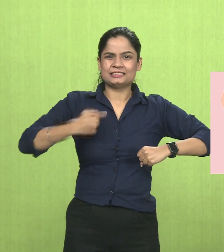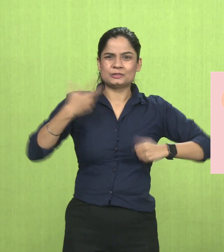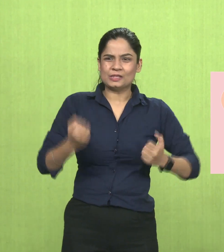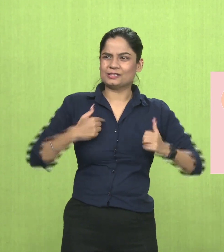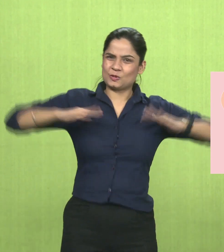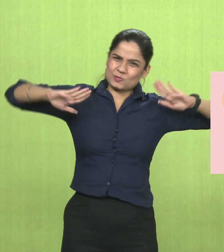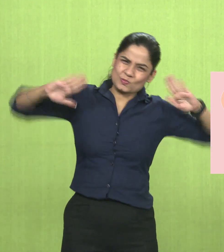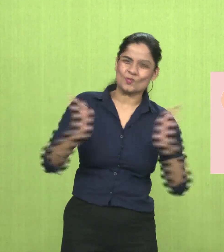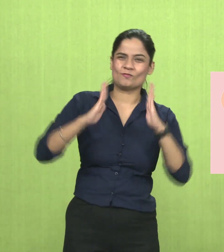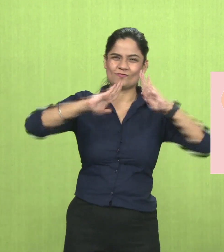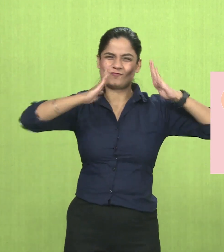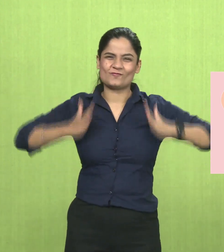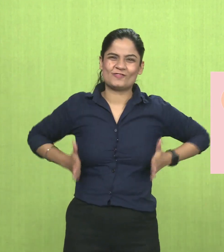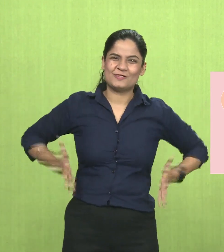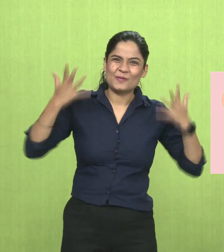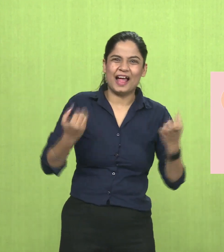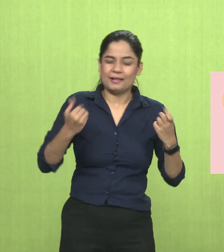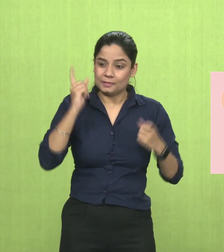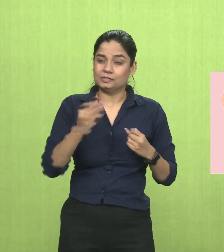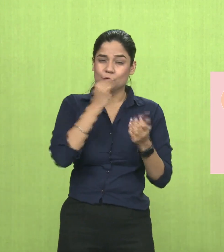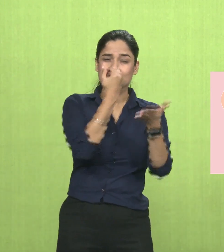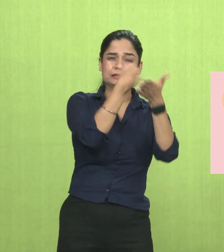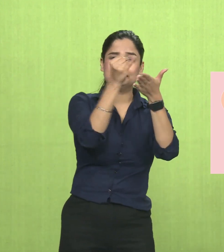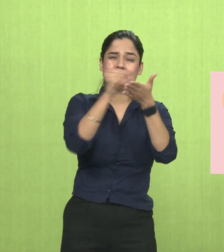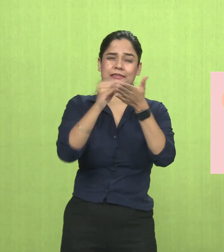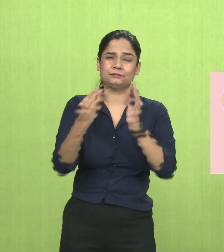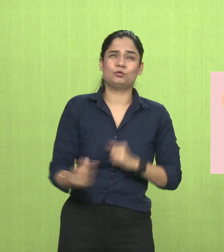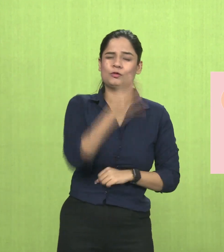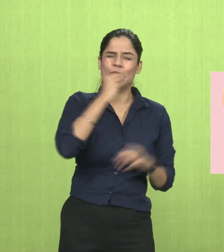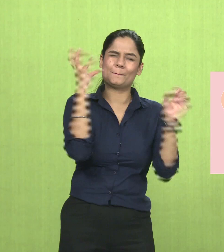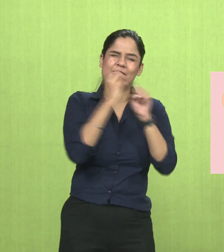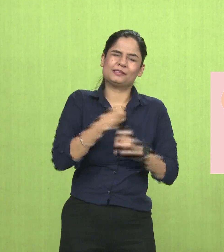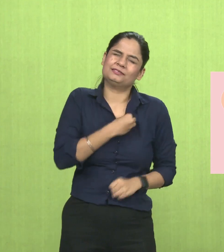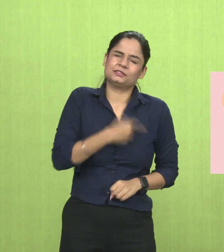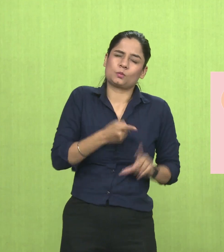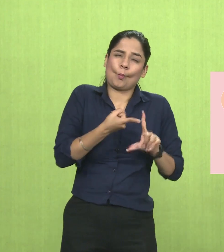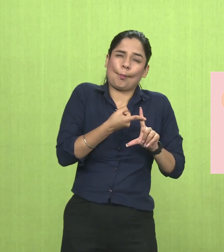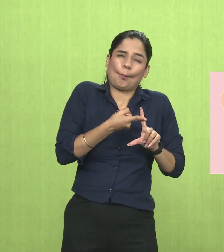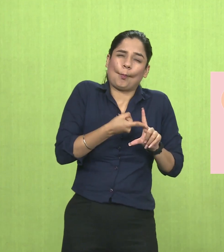Some people believe that to get thin, we need to starve ourselves. So starvation